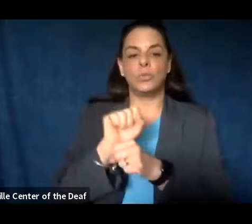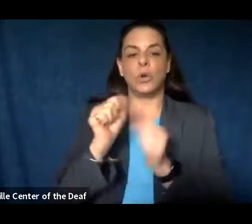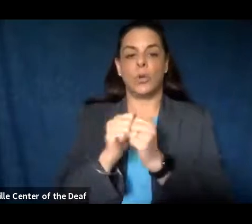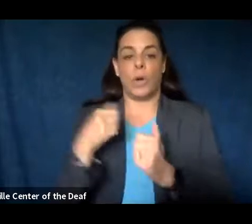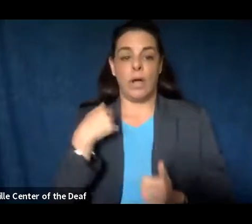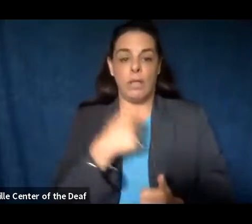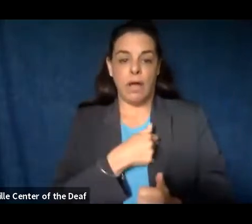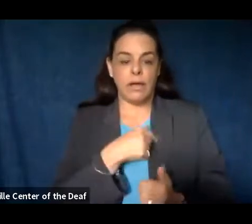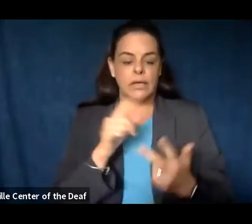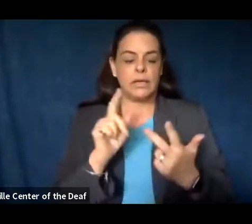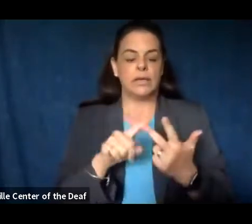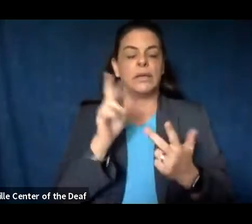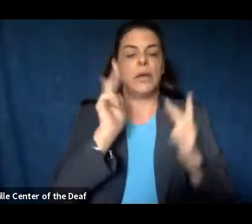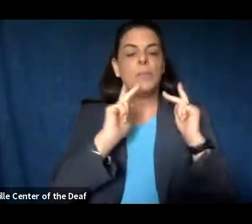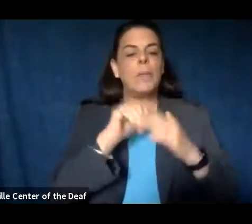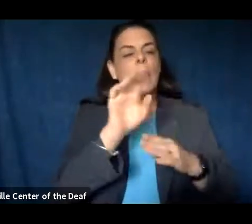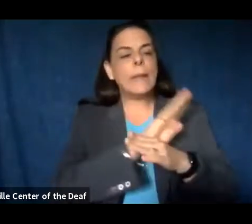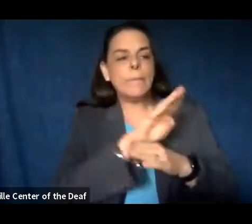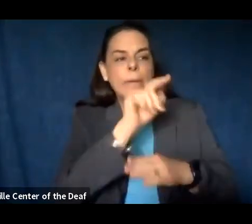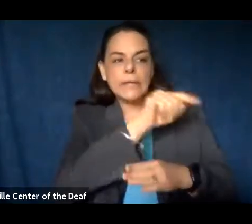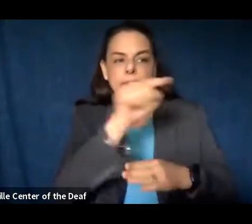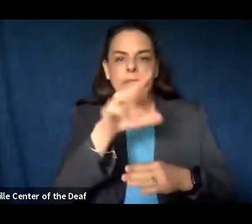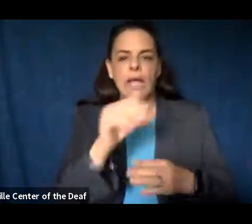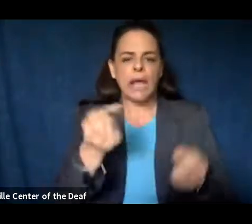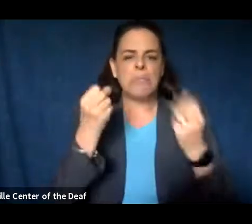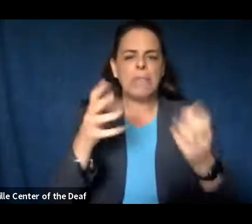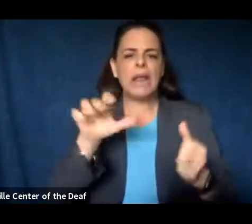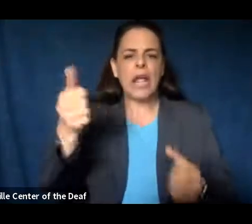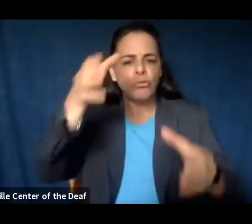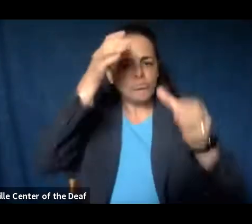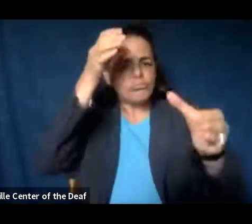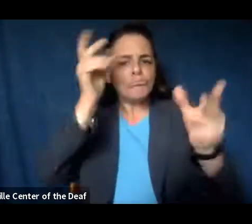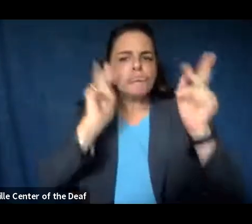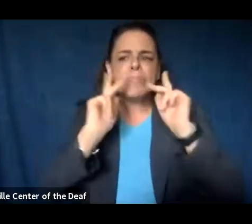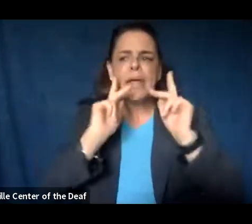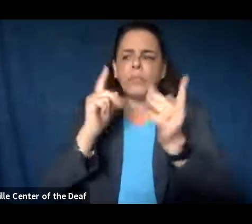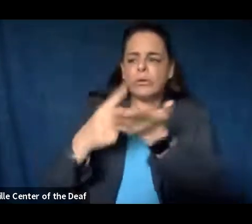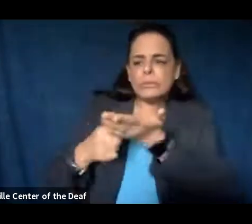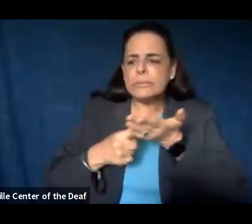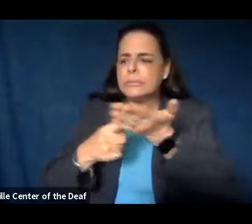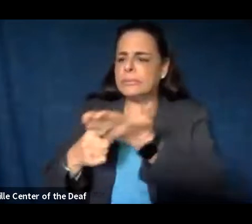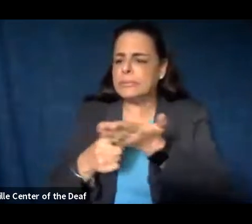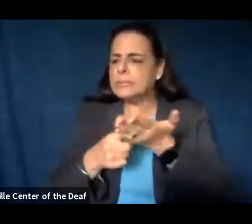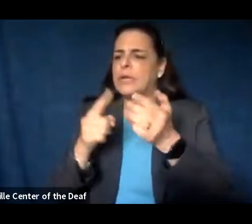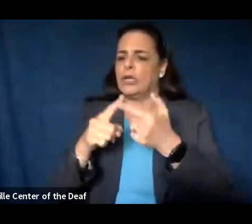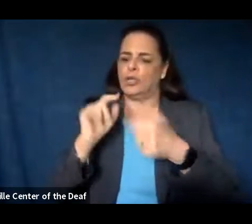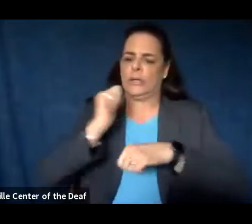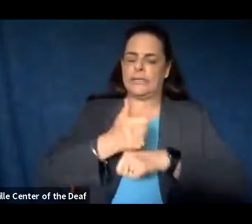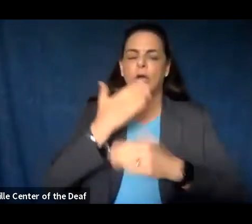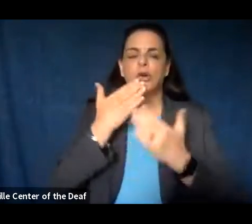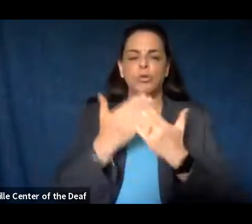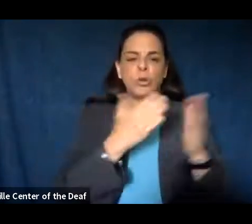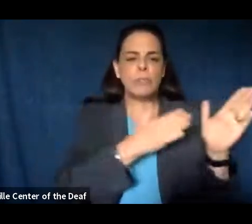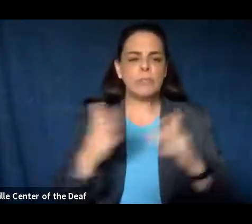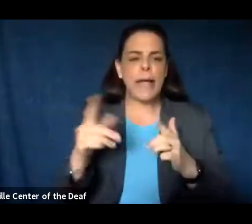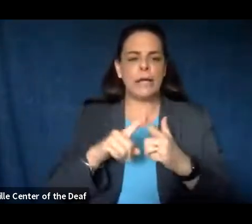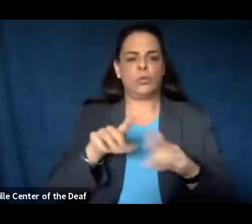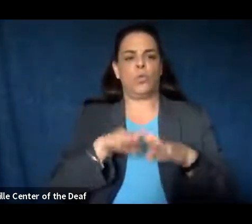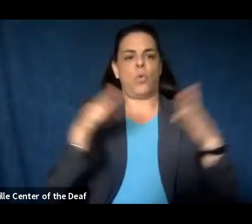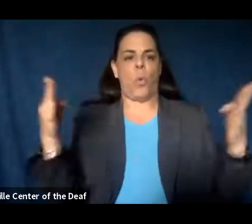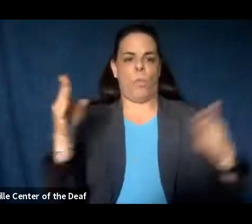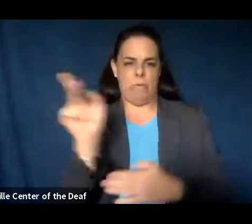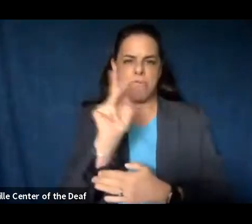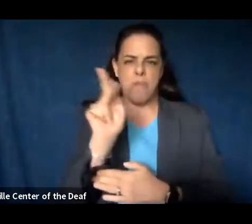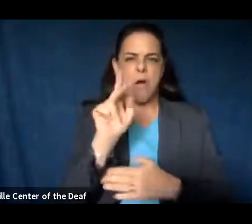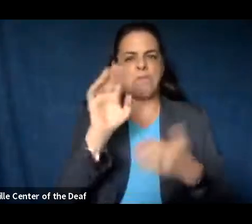many other dedicated experts to release a phased reopening plan for the community. An announcement will be